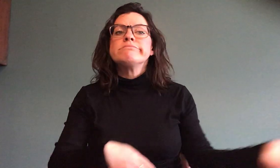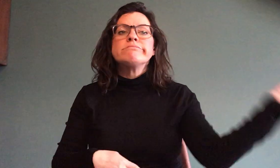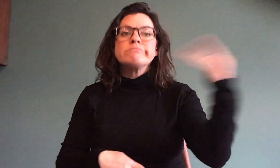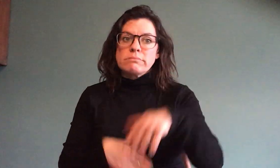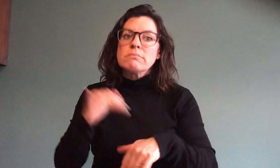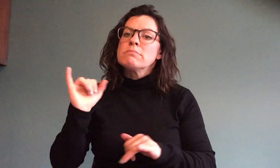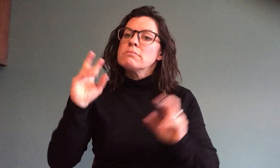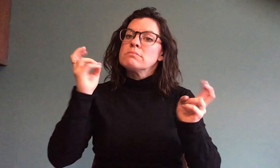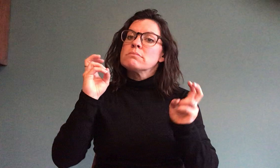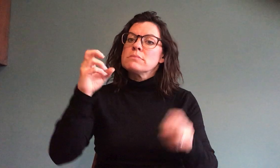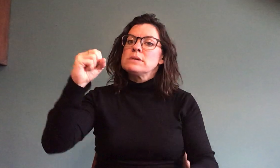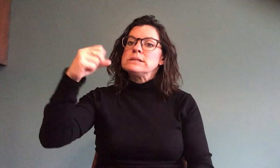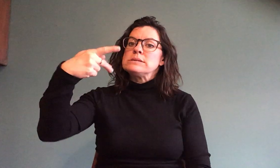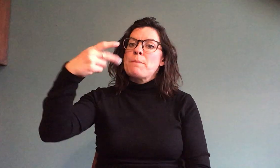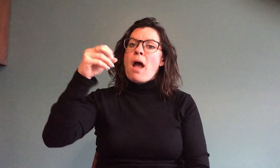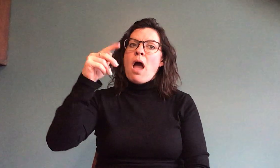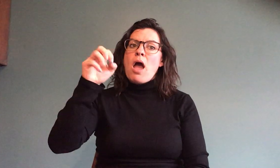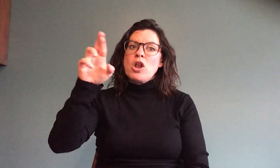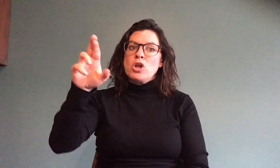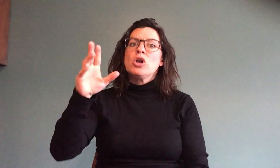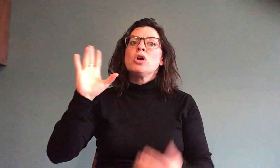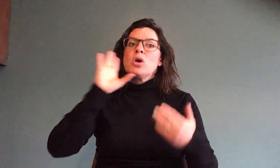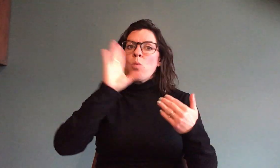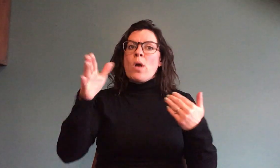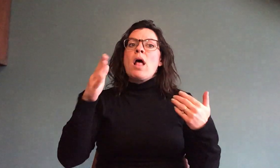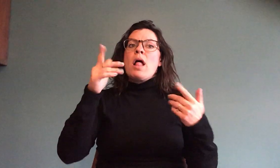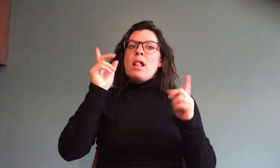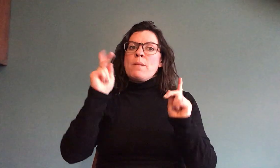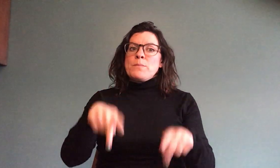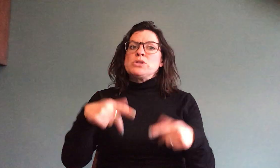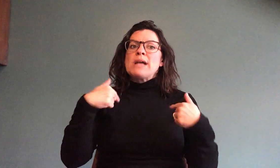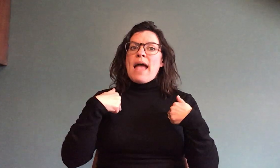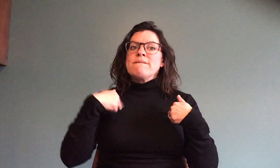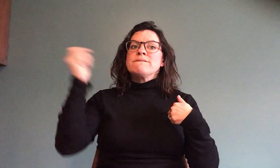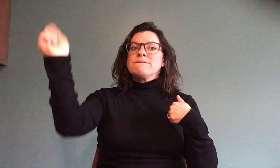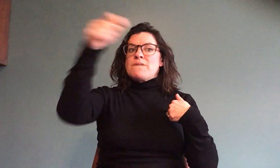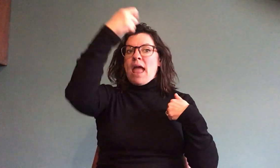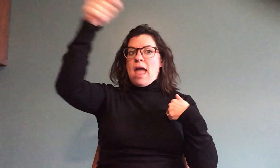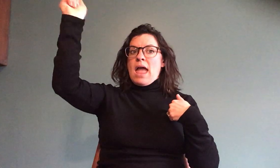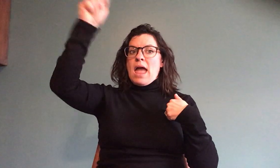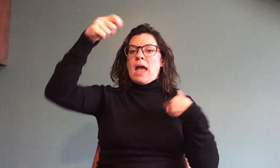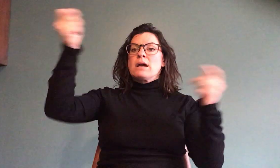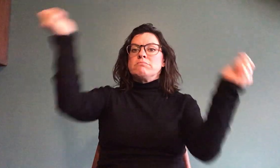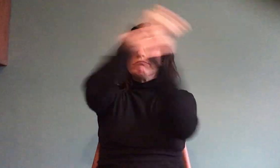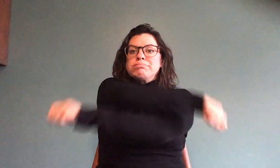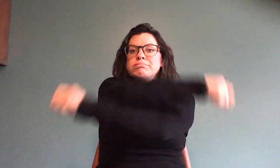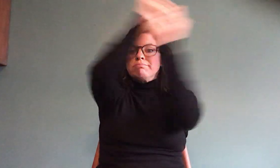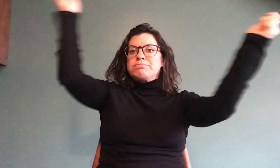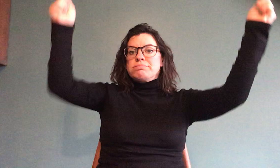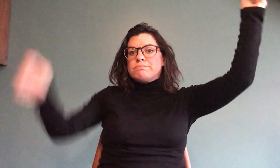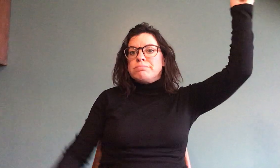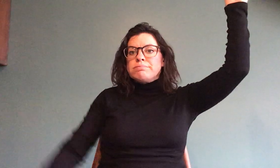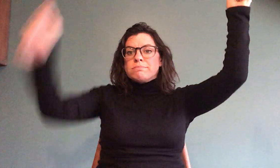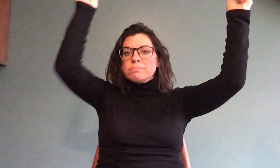doesn't move it, well, what does that tell him? That tells him he needs to stop the vehicle. Someone's in the way, something's going